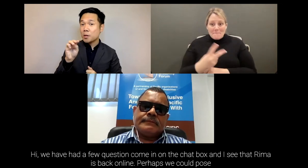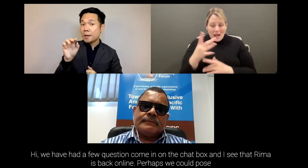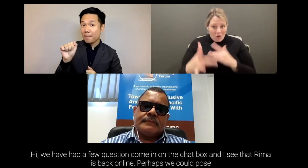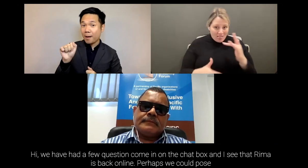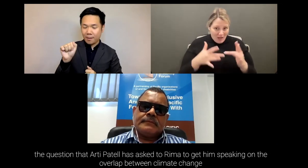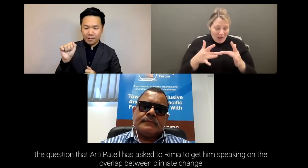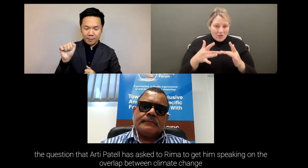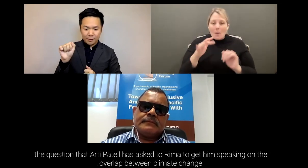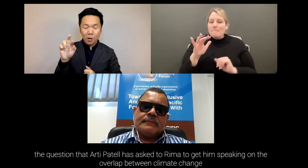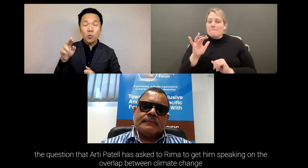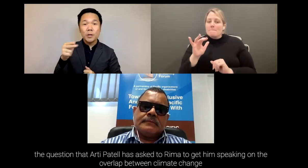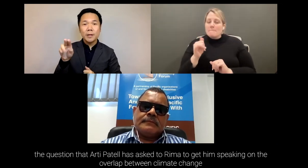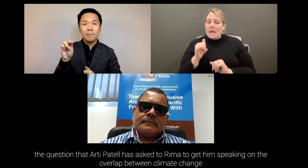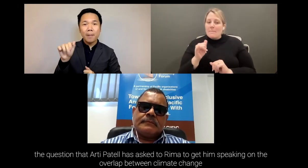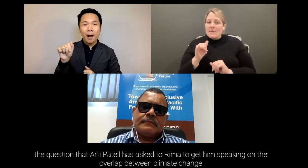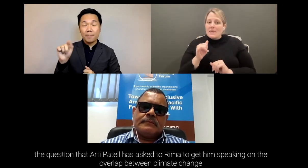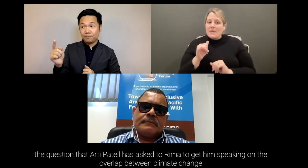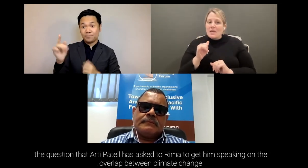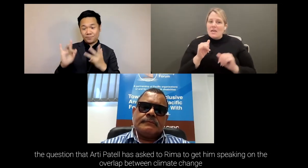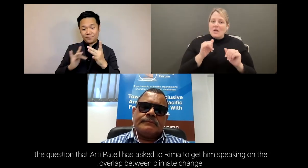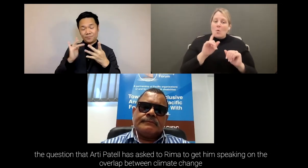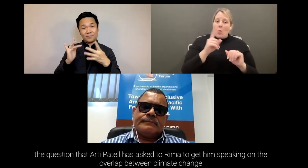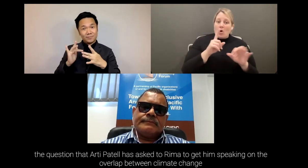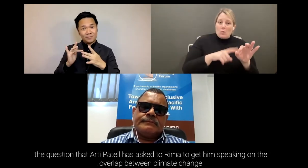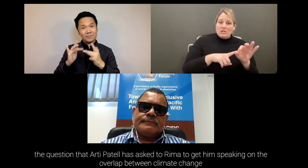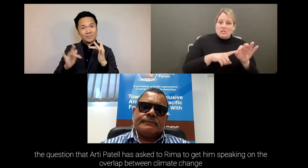we could pose the question that Arti Patel in